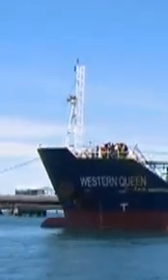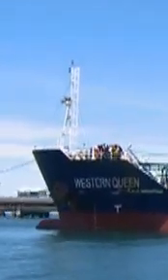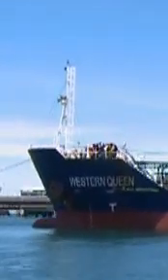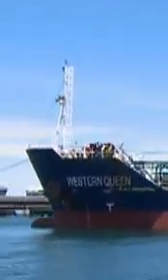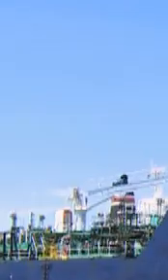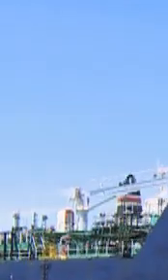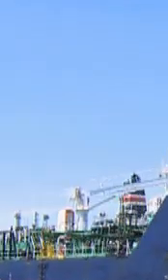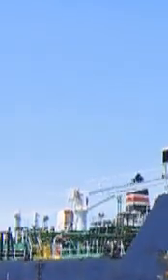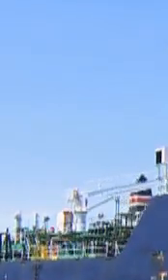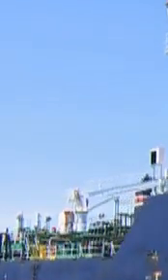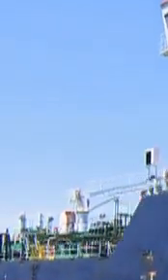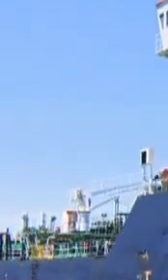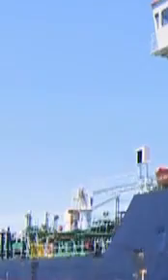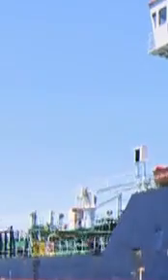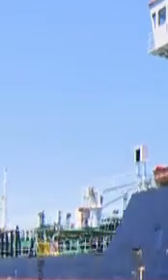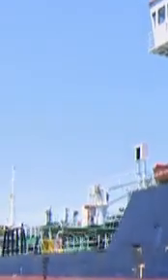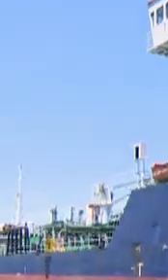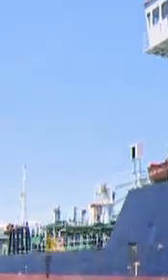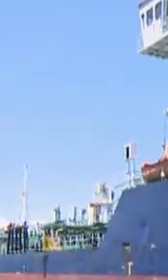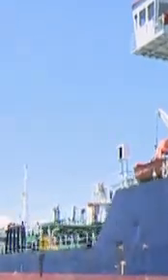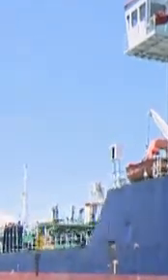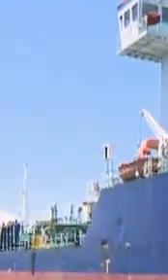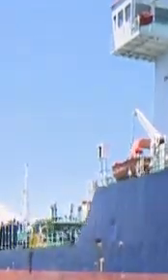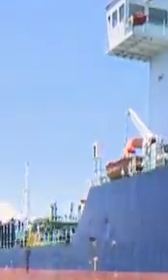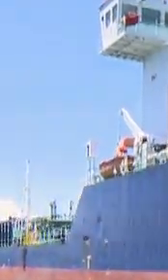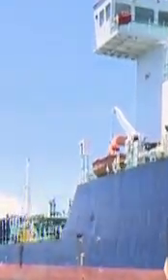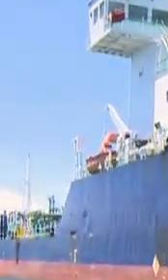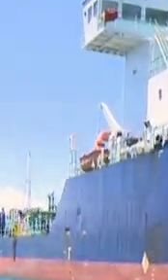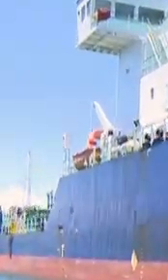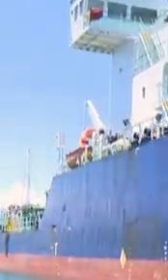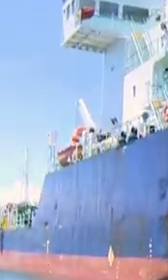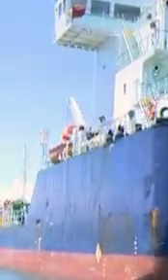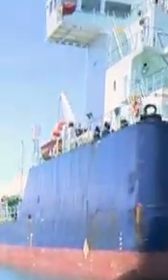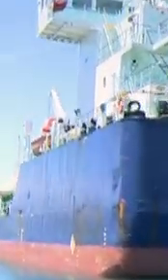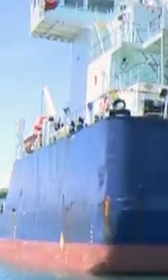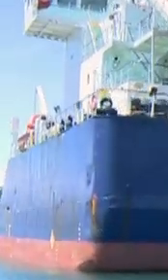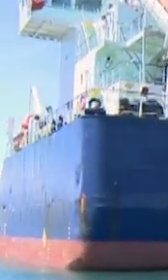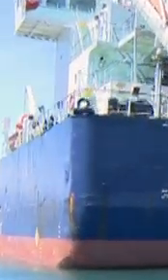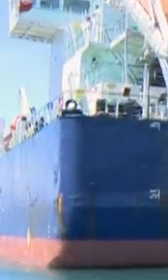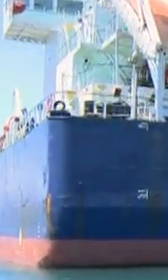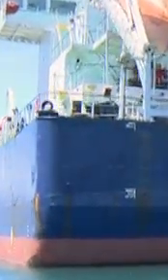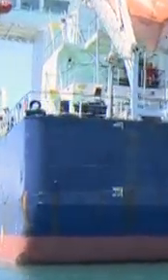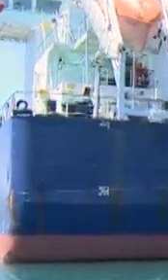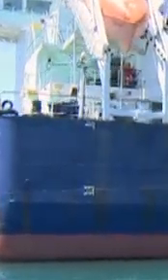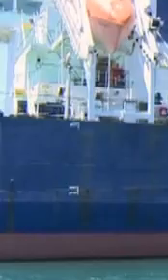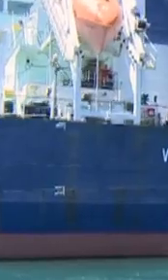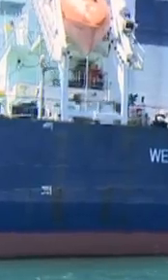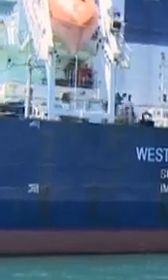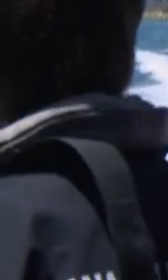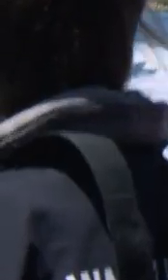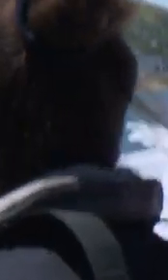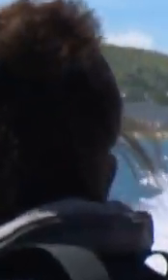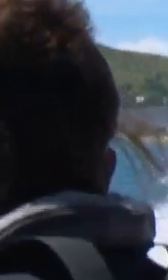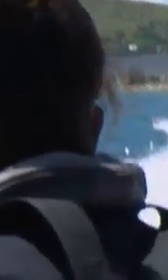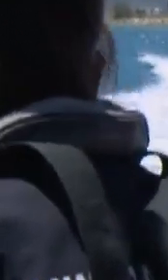of our lack of surveillance in this area. So this is a warning, if any, to those who